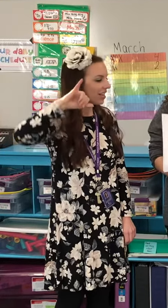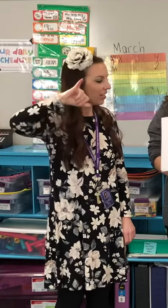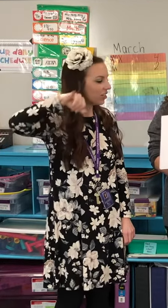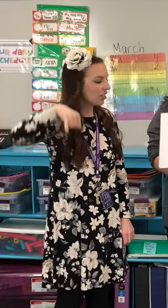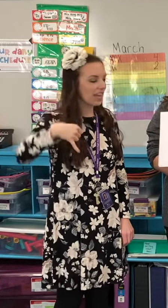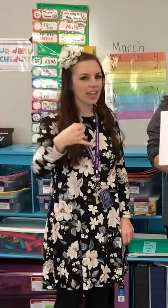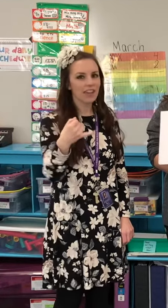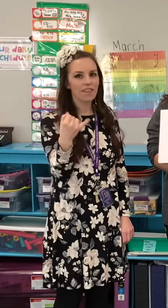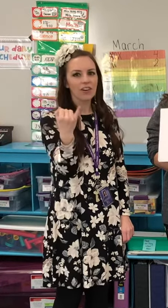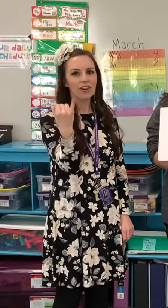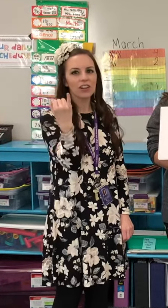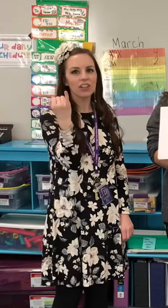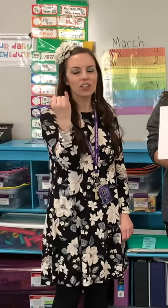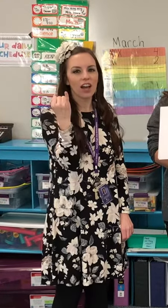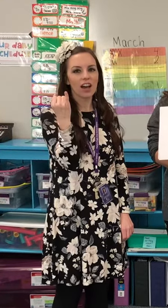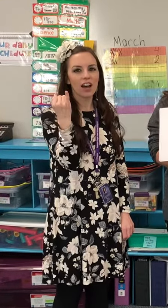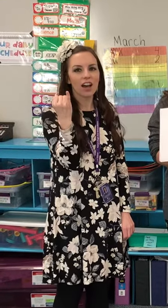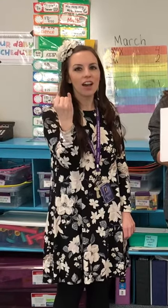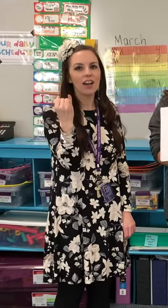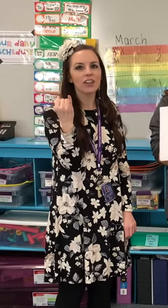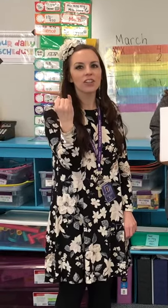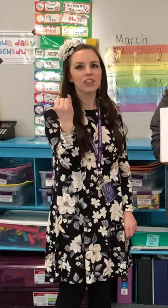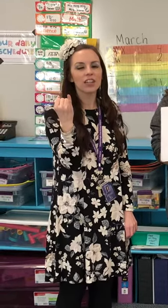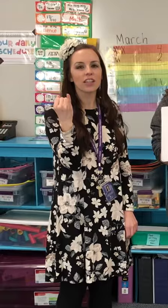J for jar.